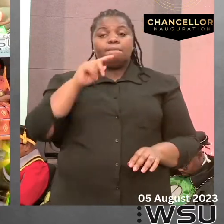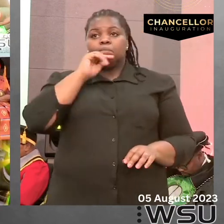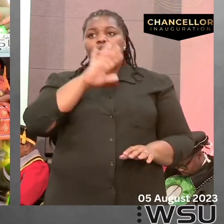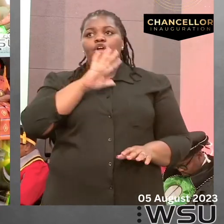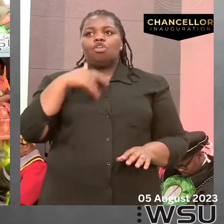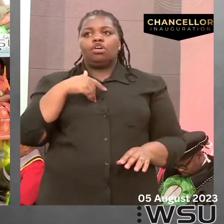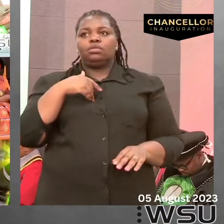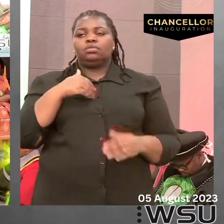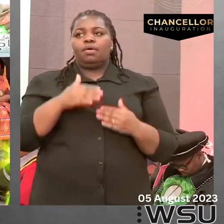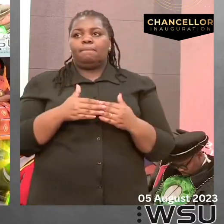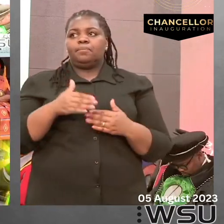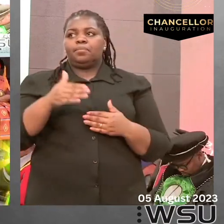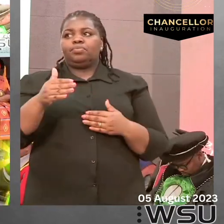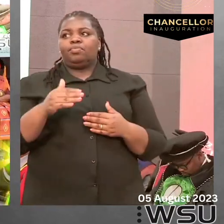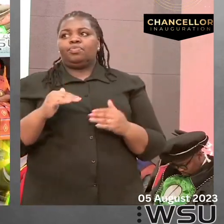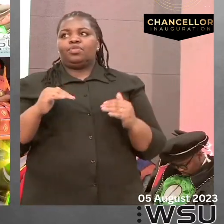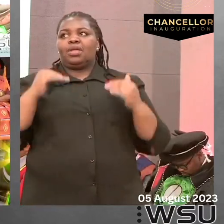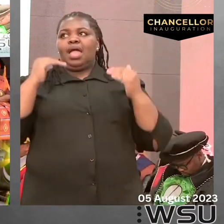putting feather,